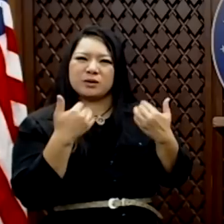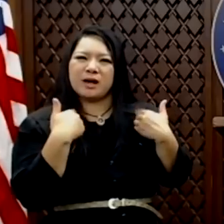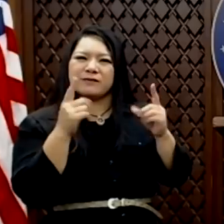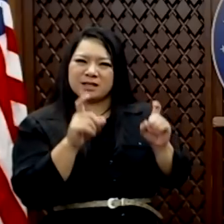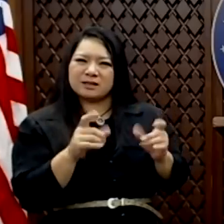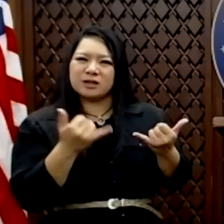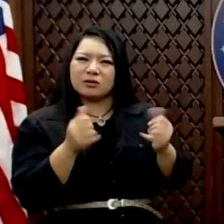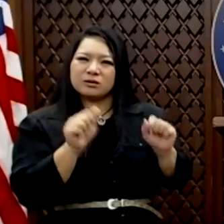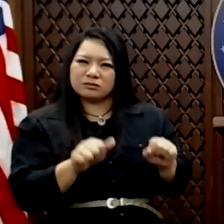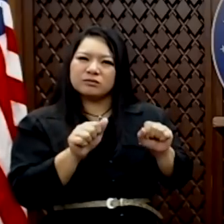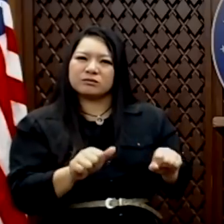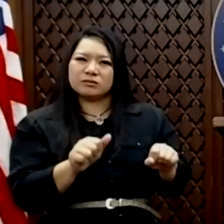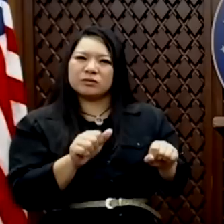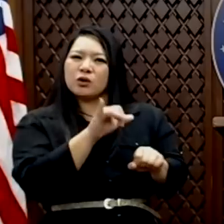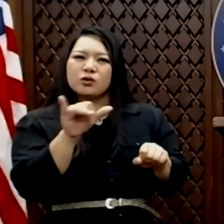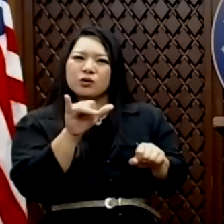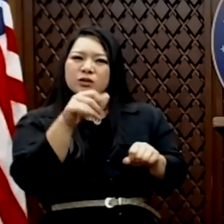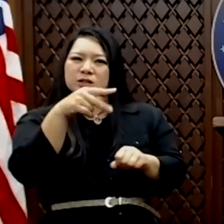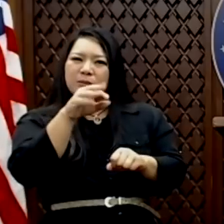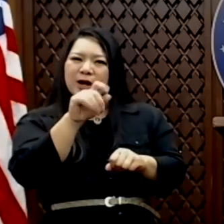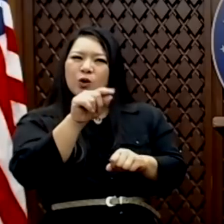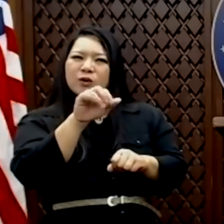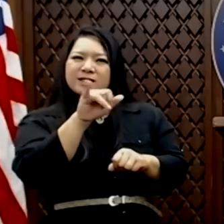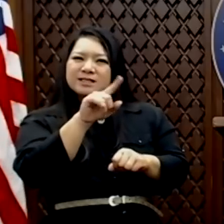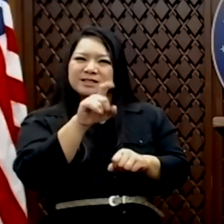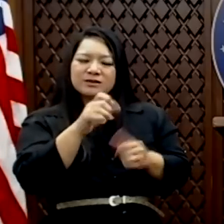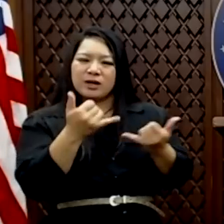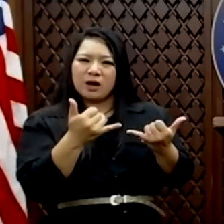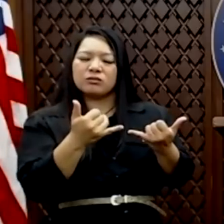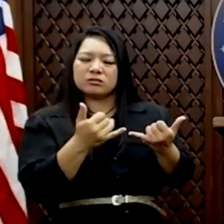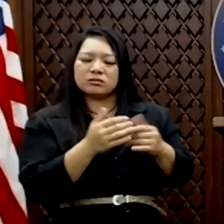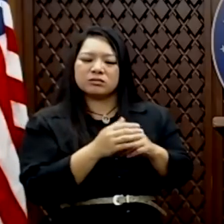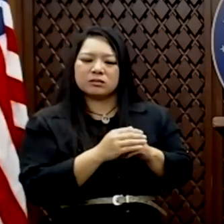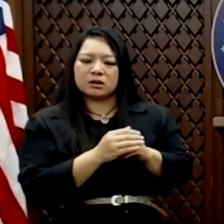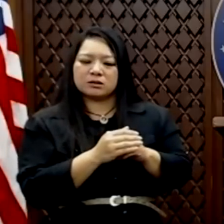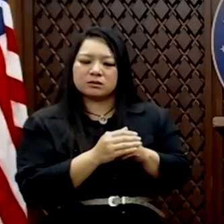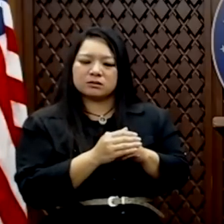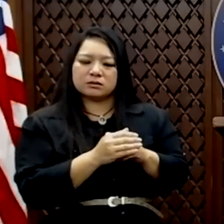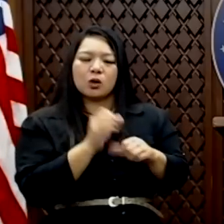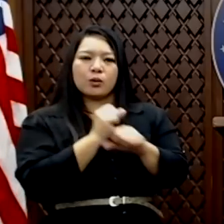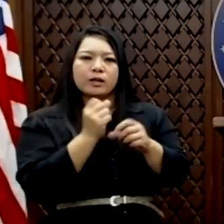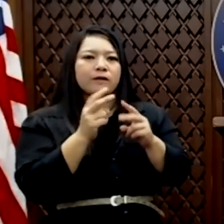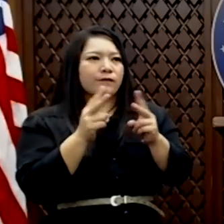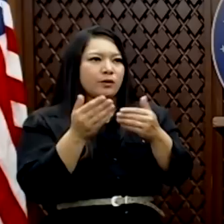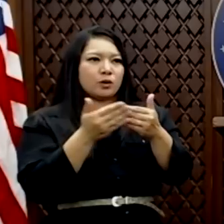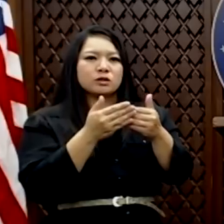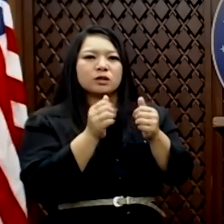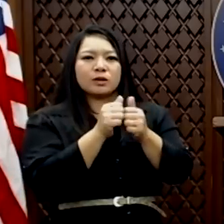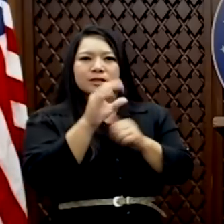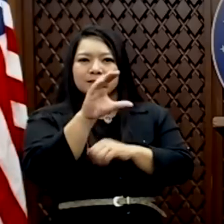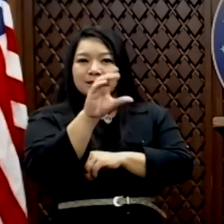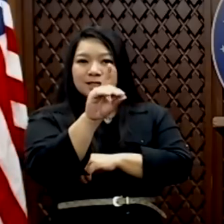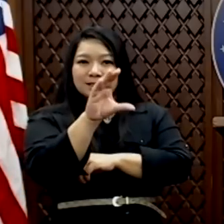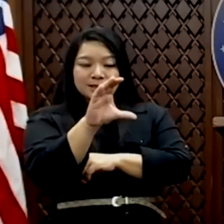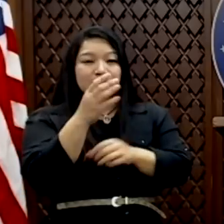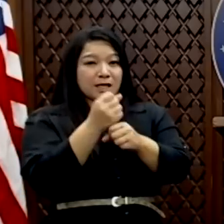is available to test those priorities right now. I am also working very closely with CDC to get